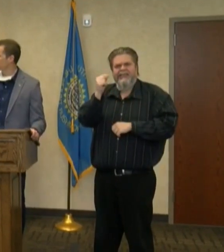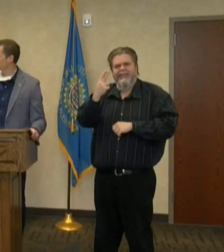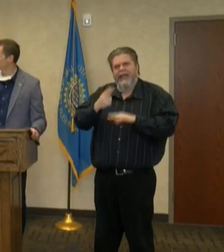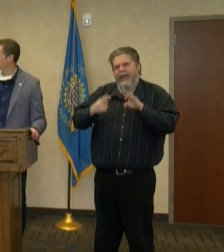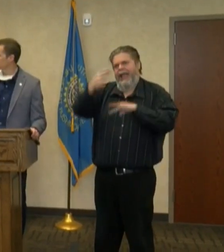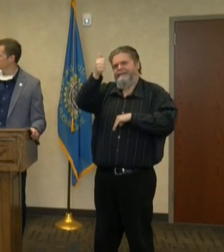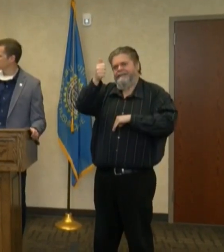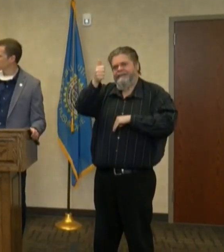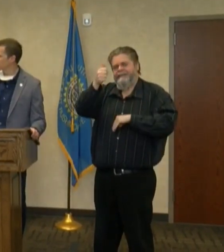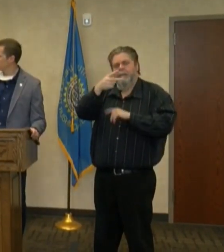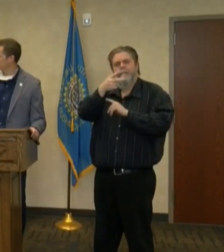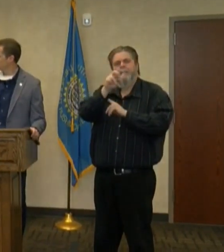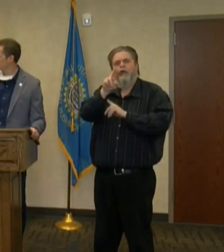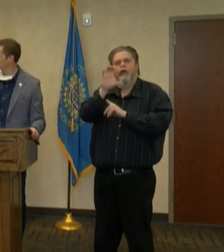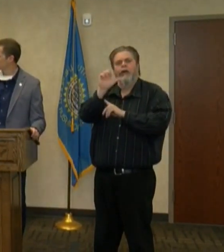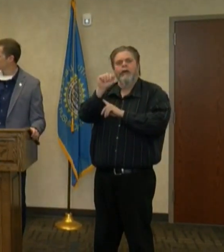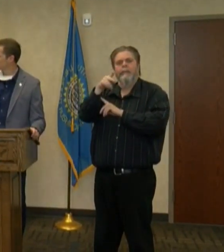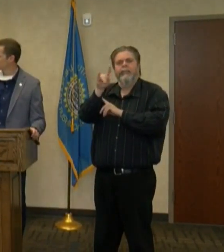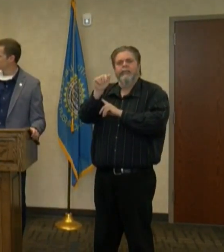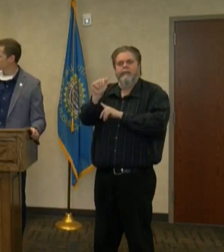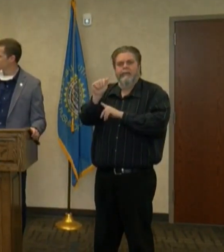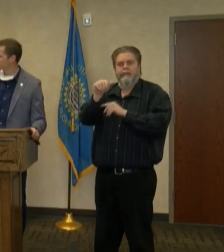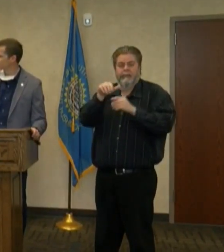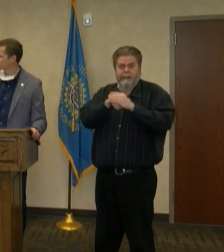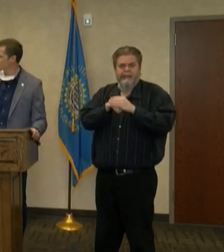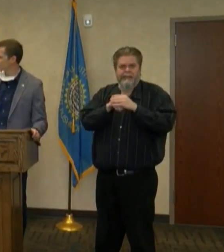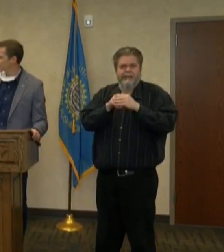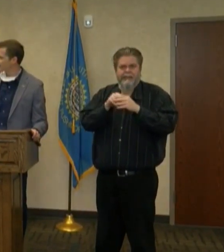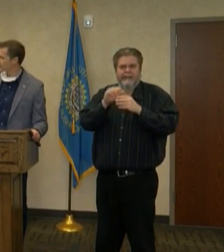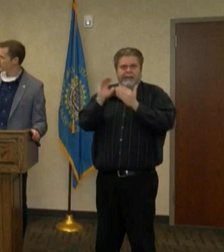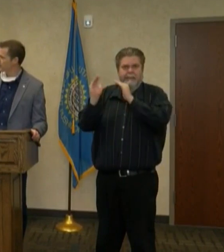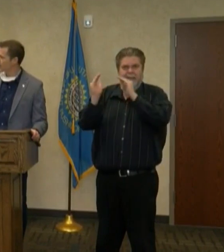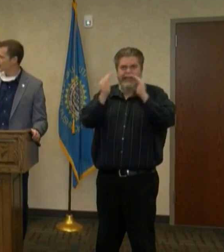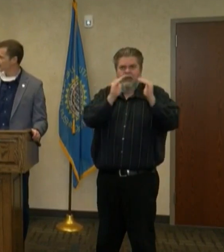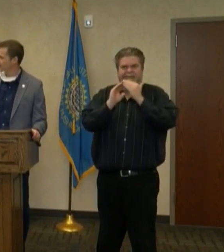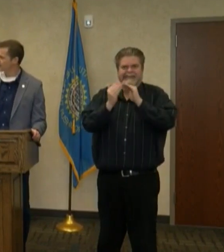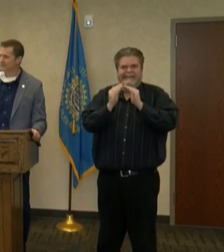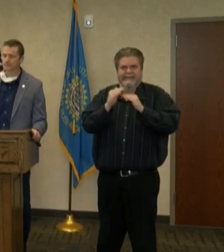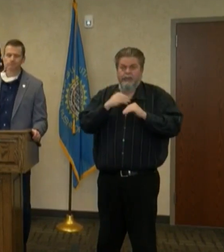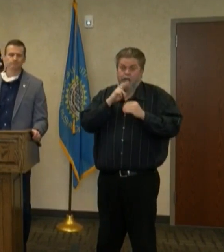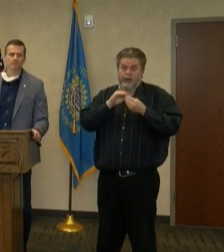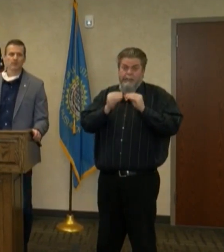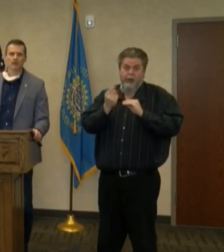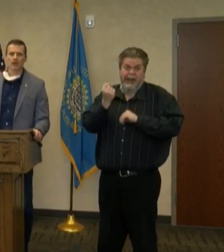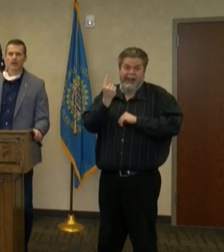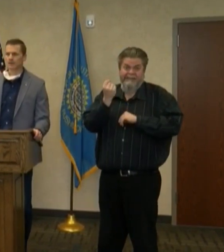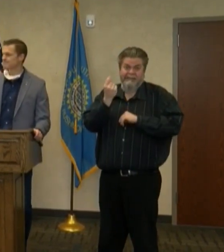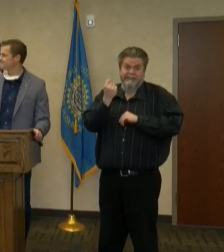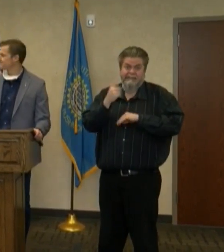per capita in any MSA in the country. So we're 11th on the list.